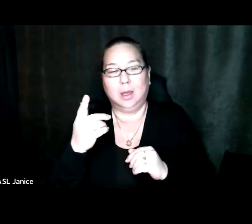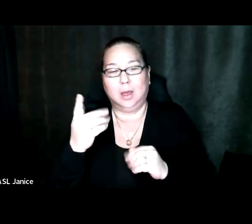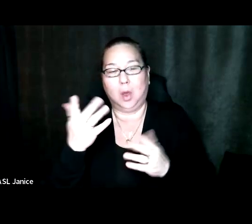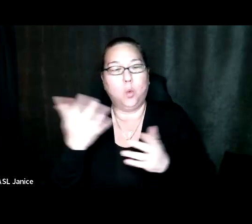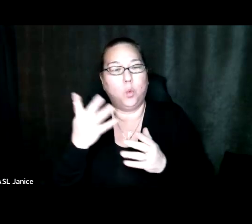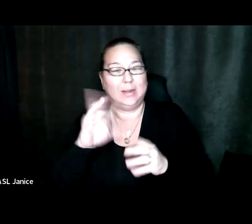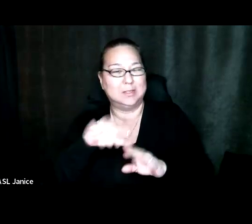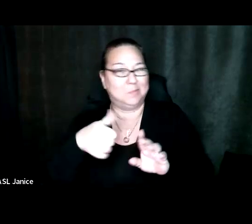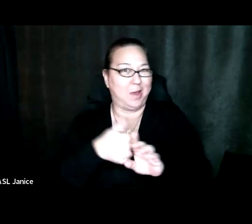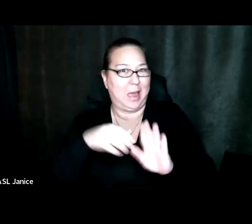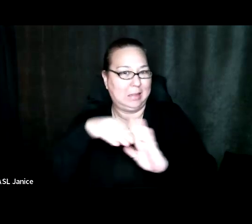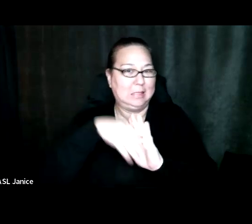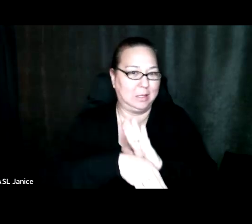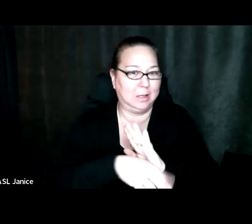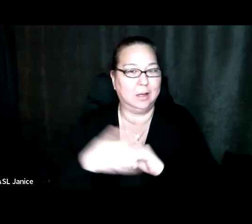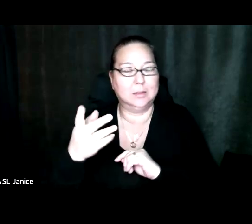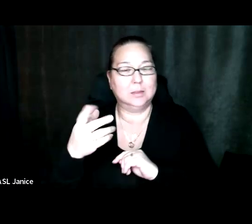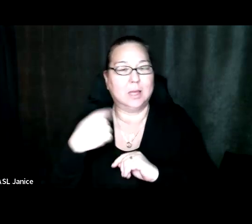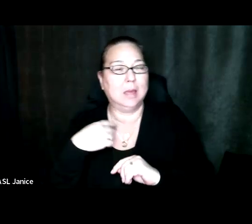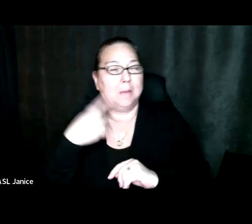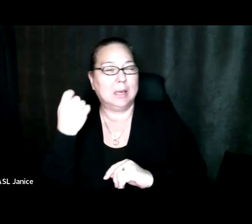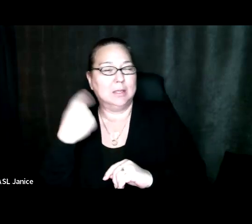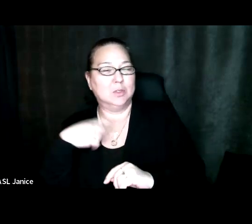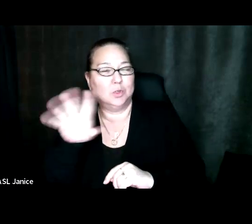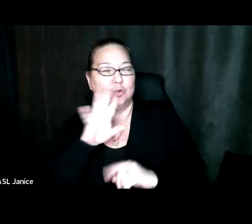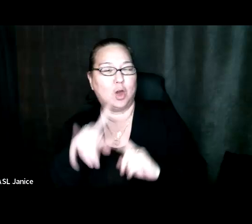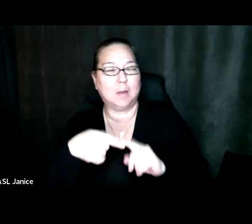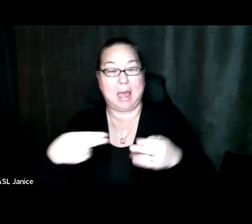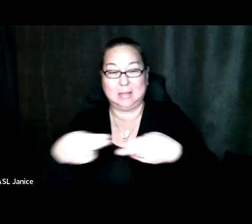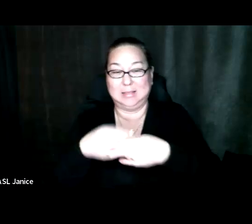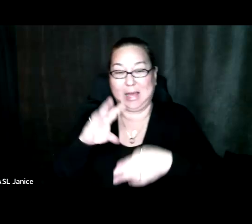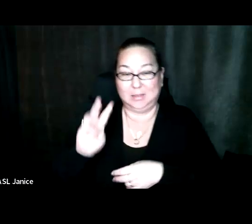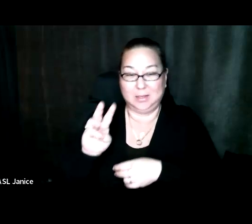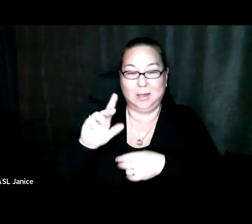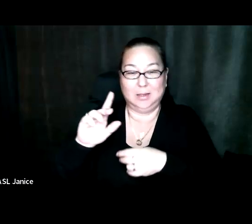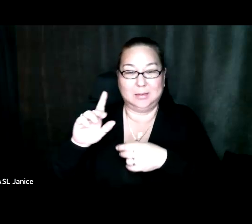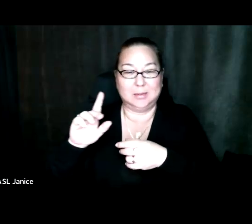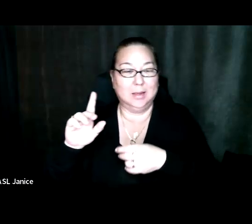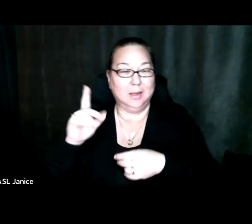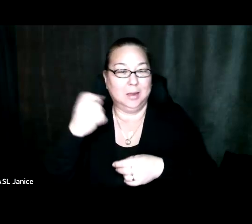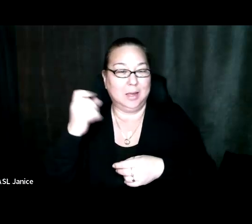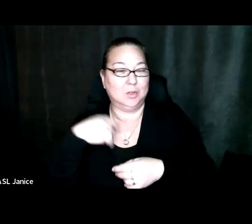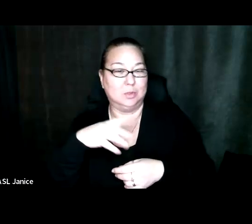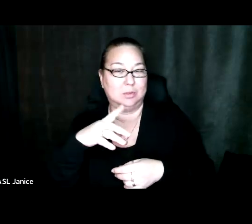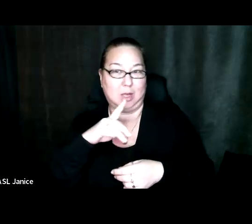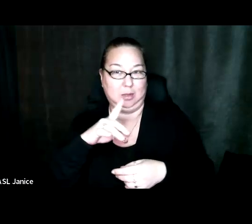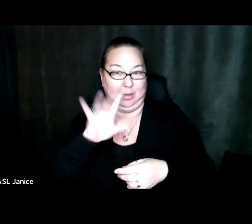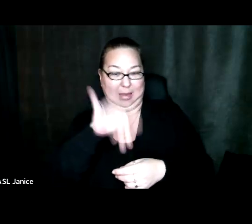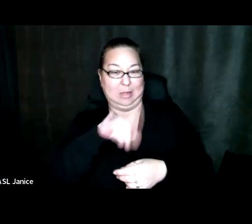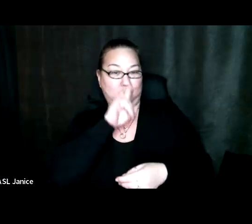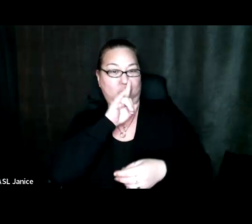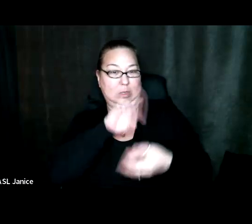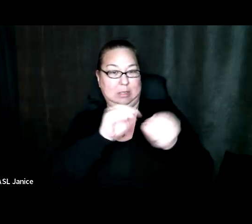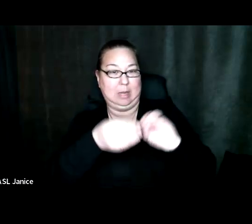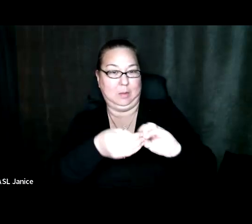actual numbers, the applicants in tier 8 are the same. So it's really just tier 7 that we're talking about, right? So it's